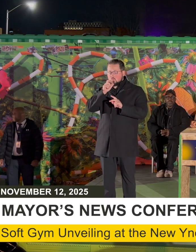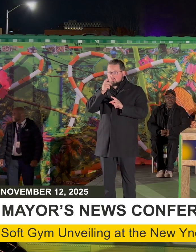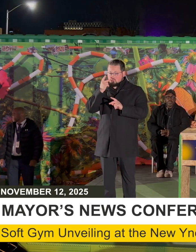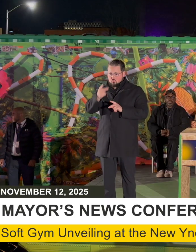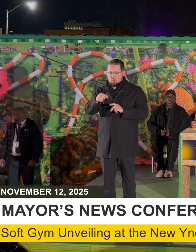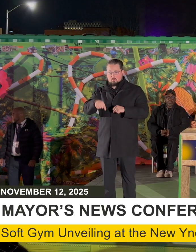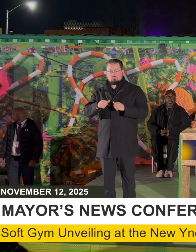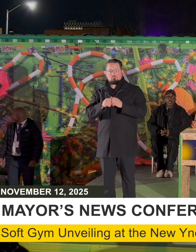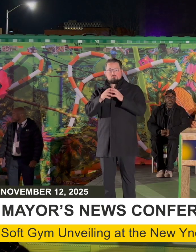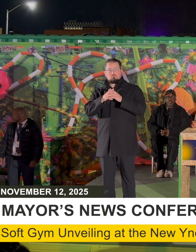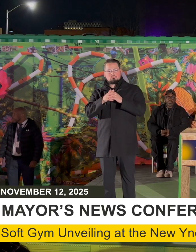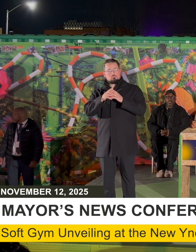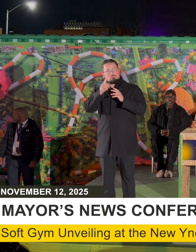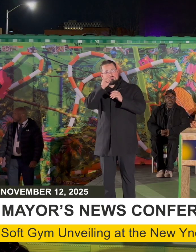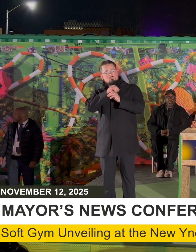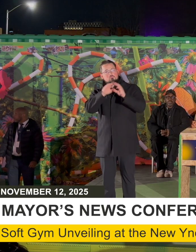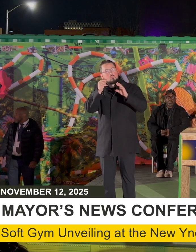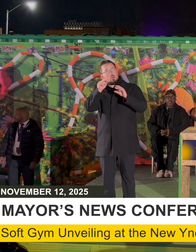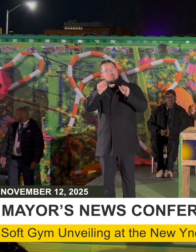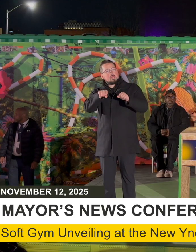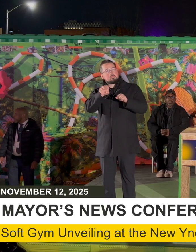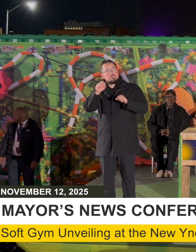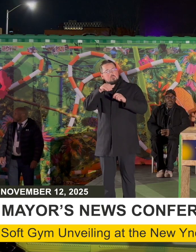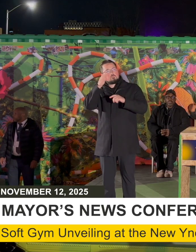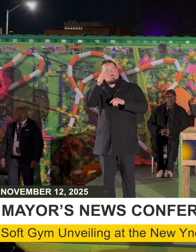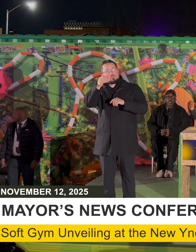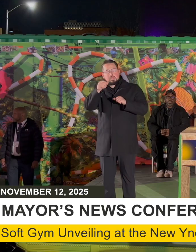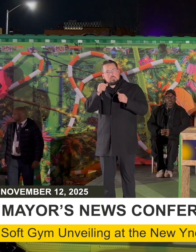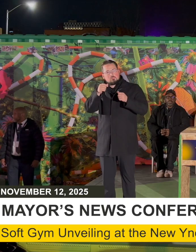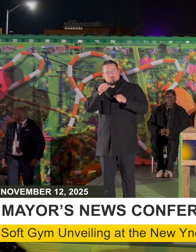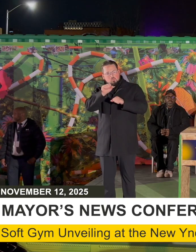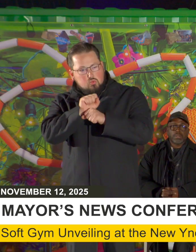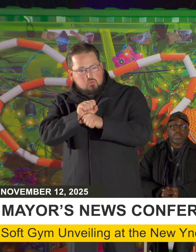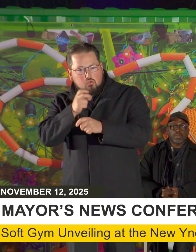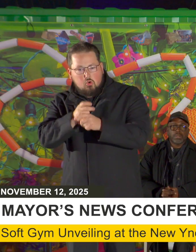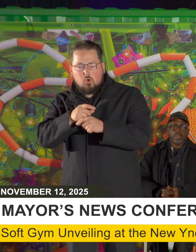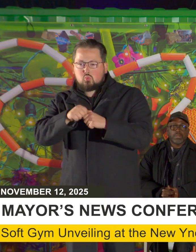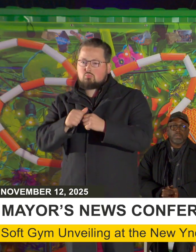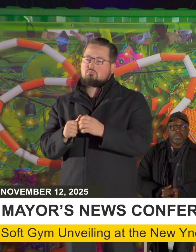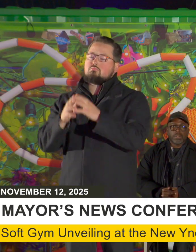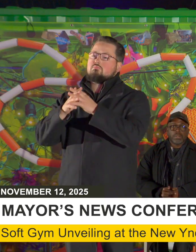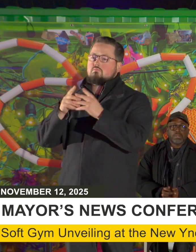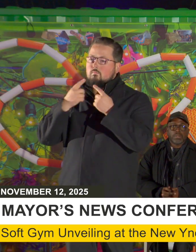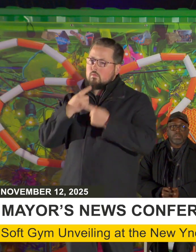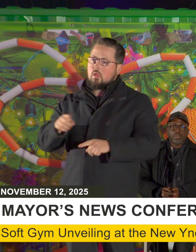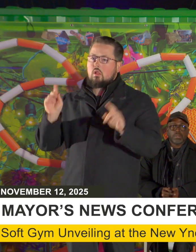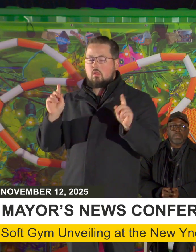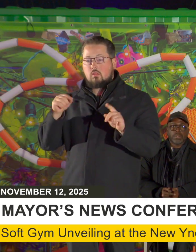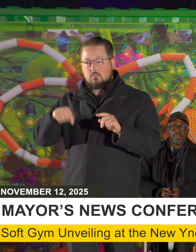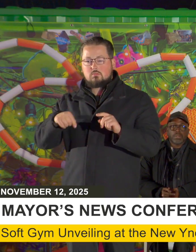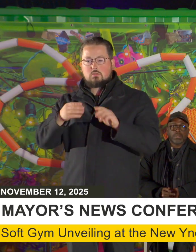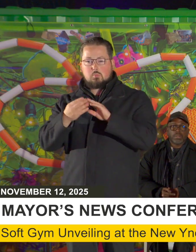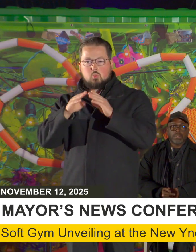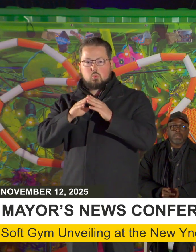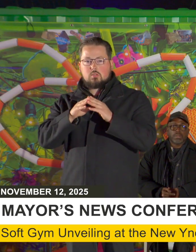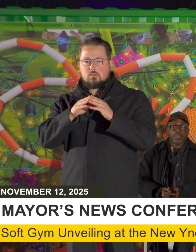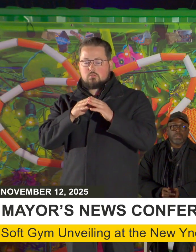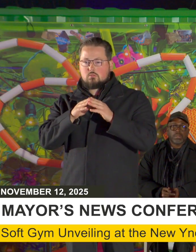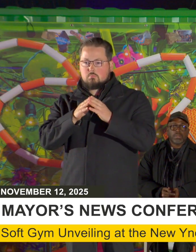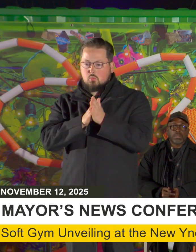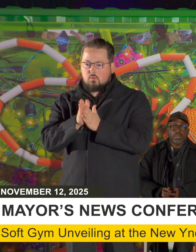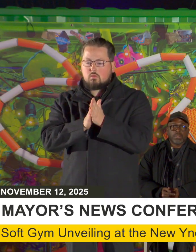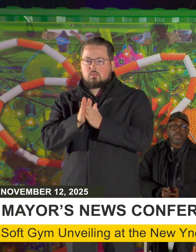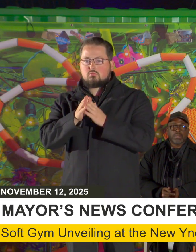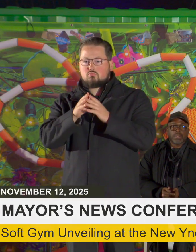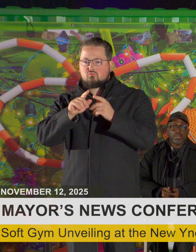North, what it could be, and put in the time and effort to get it there. This is a community-driven transformation. And